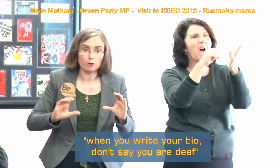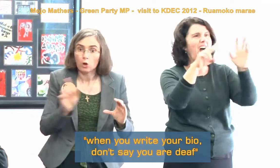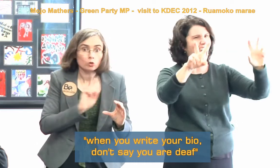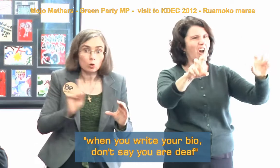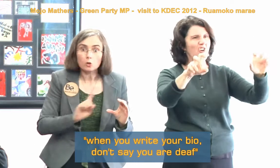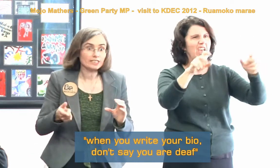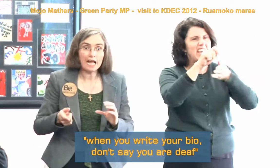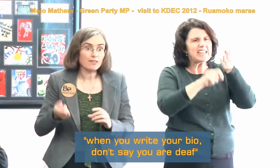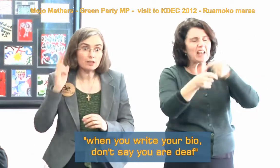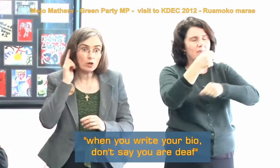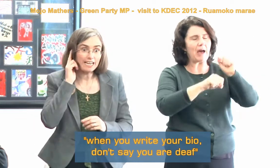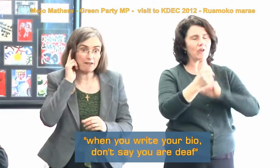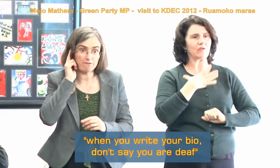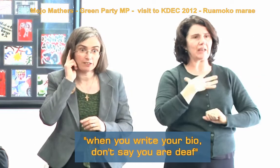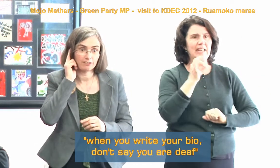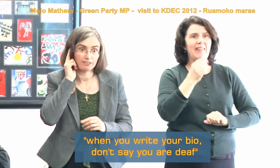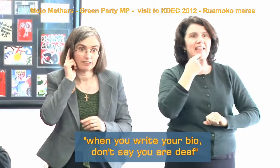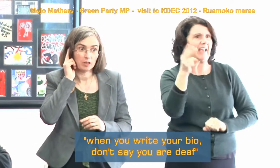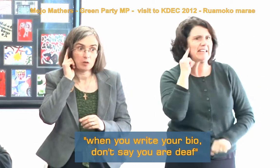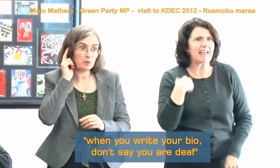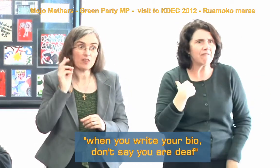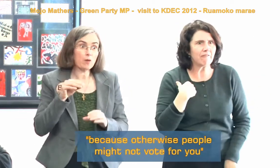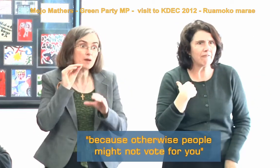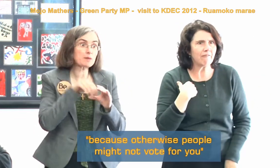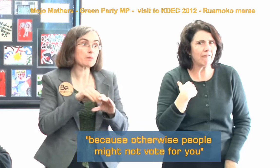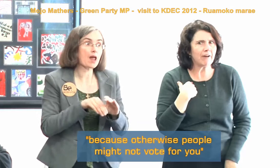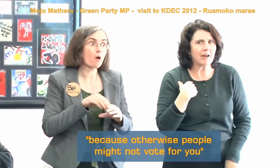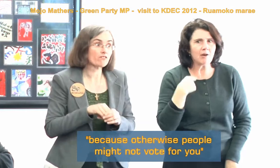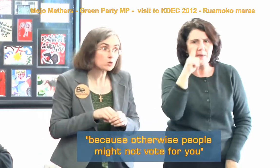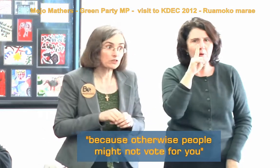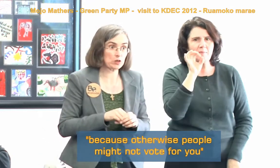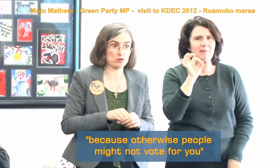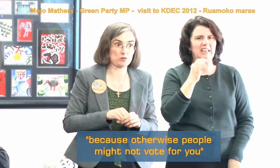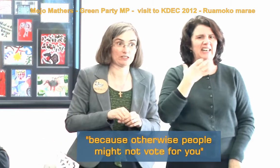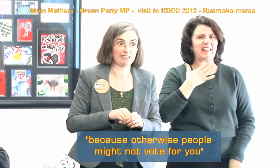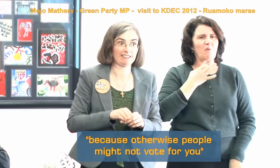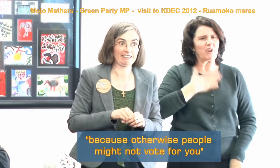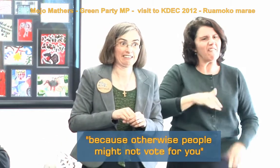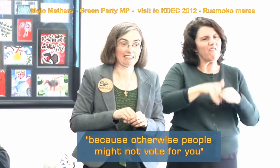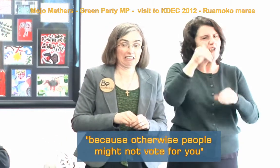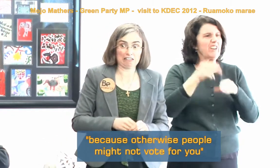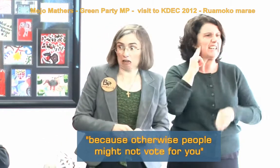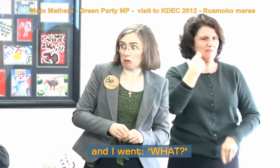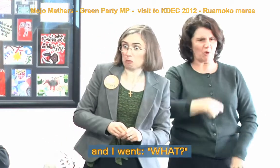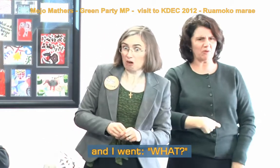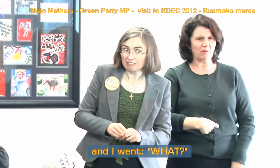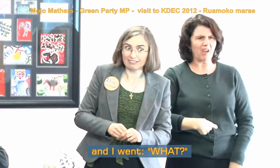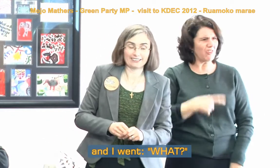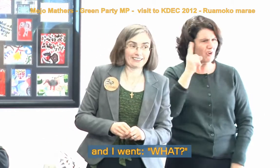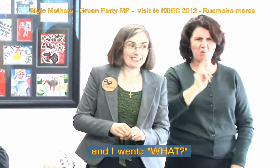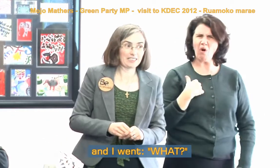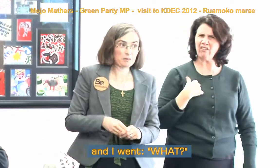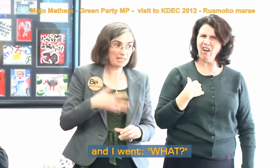don't say that you're big, because otherwise people might not vote for you. And I went,